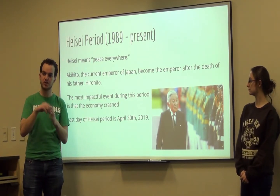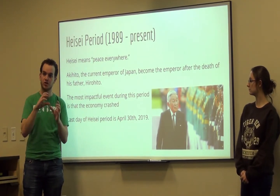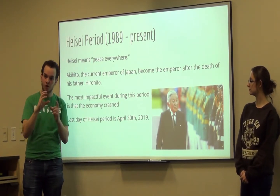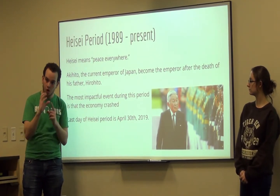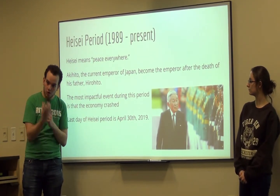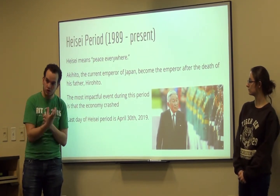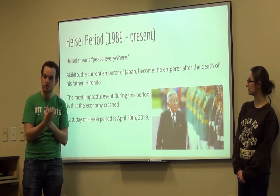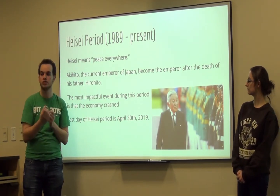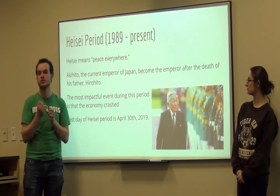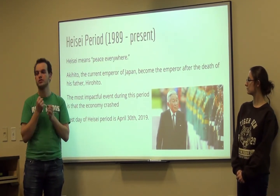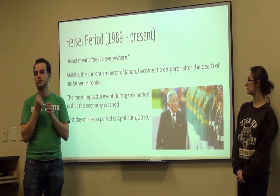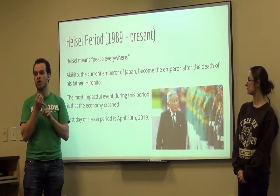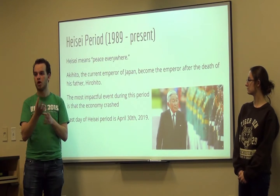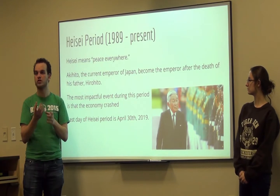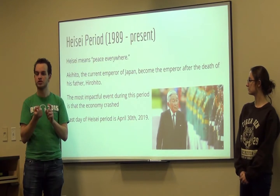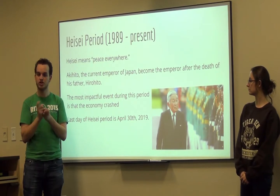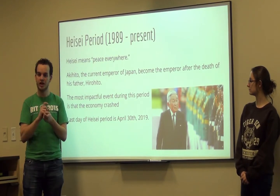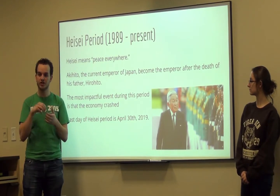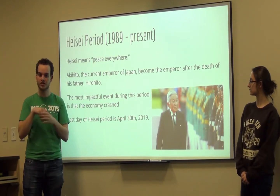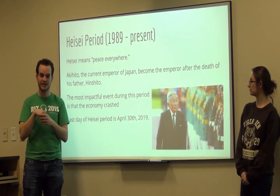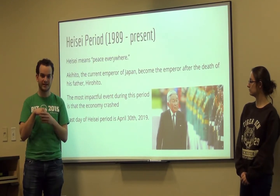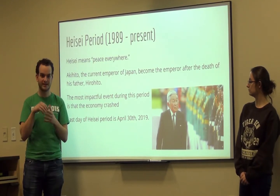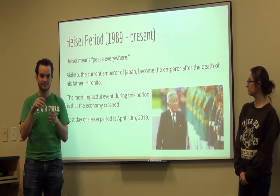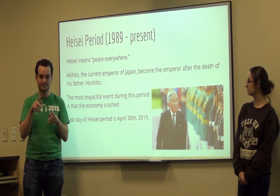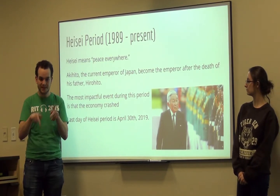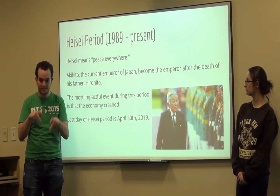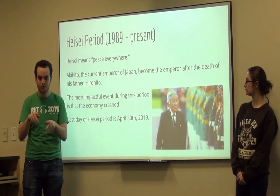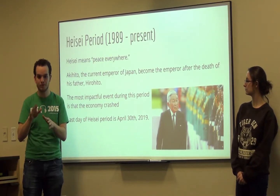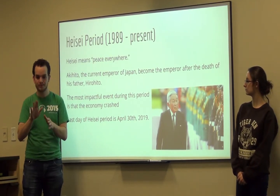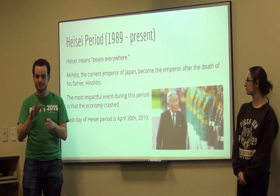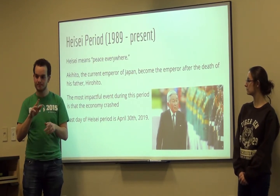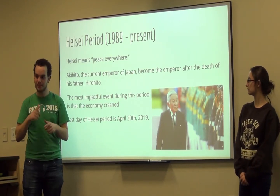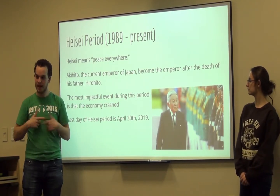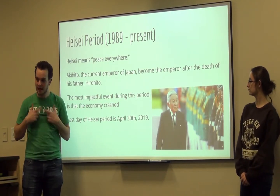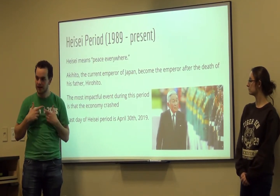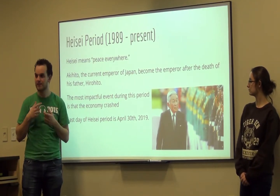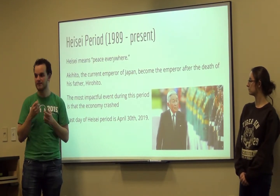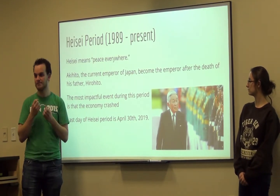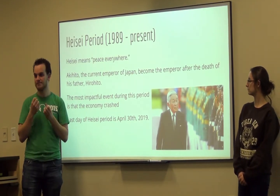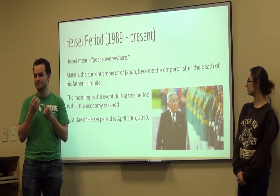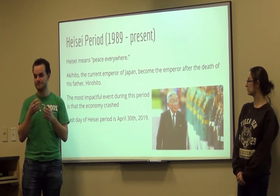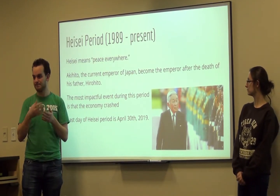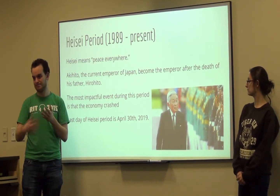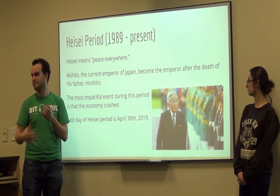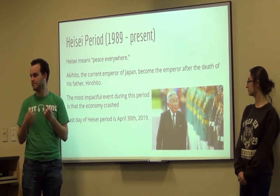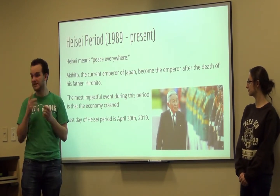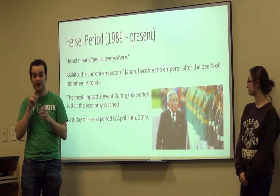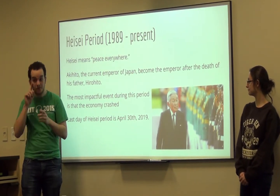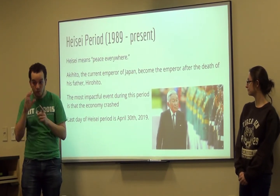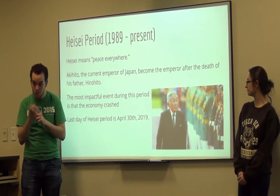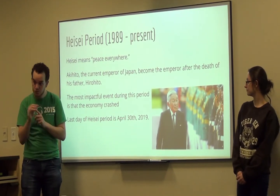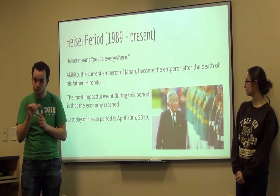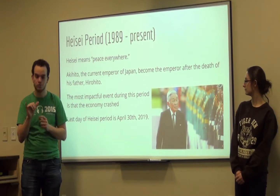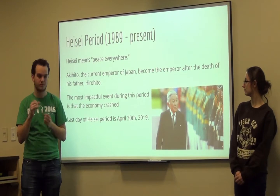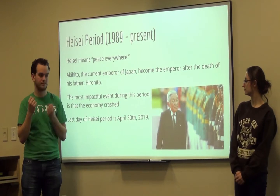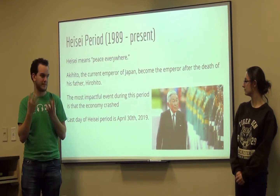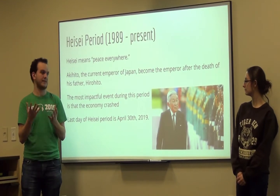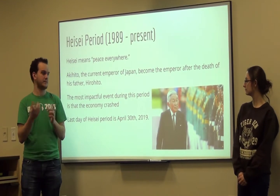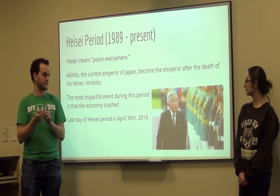to change culturally and caused a lot of change in people's lifestyles, and deaf culture as